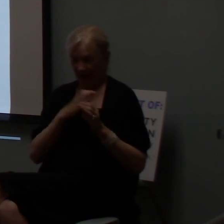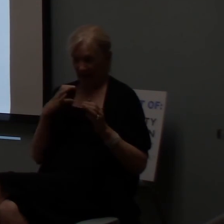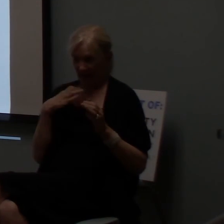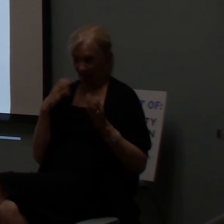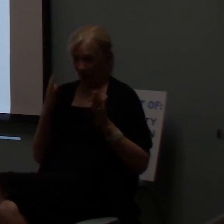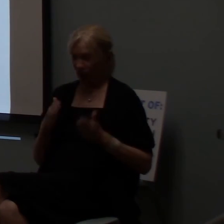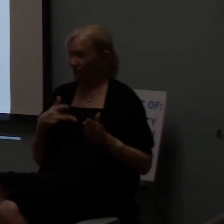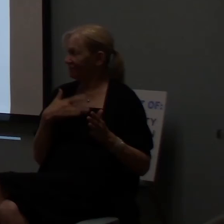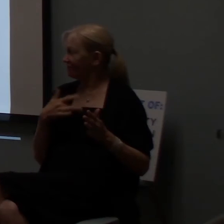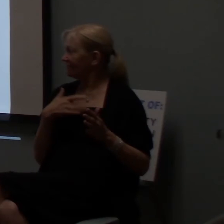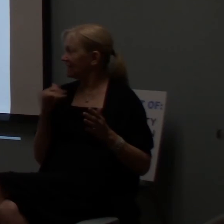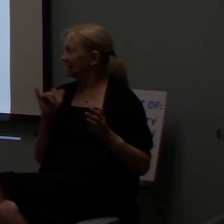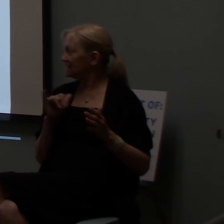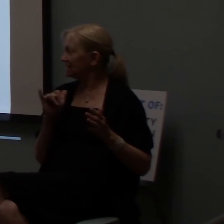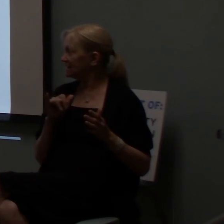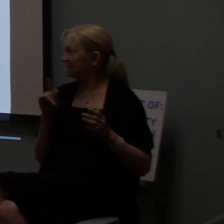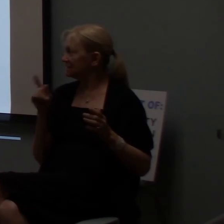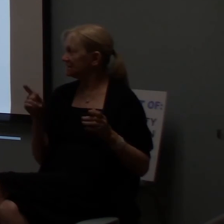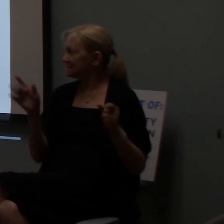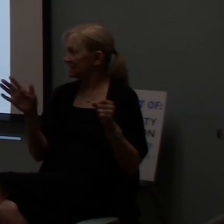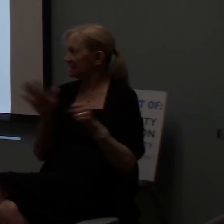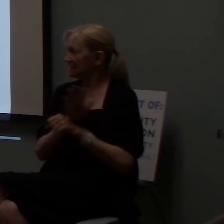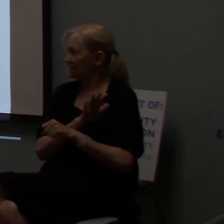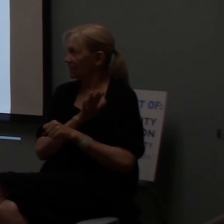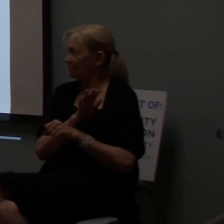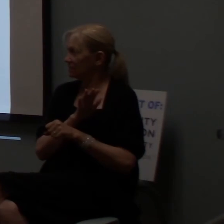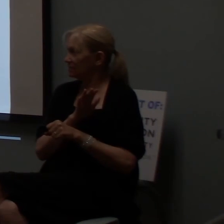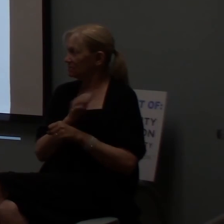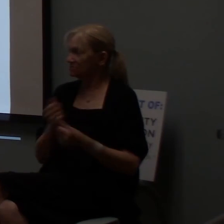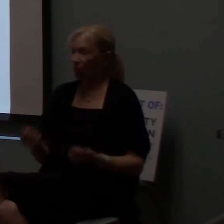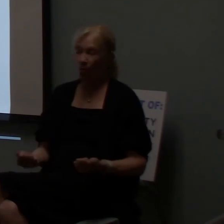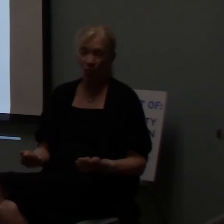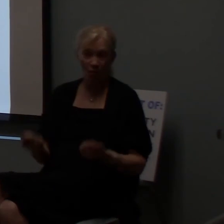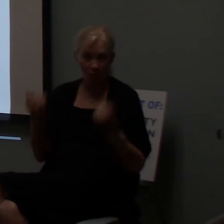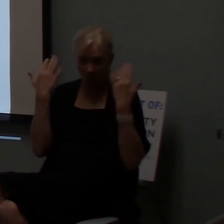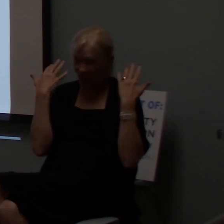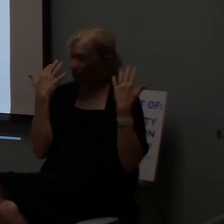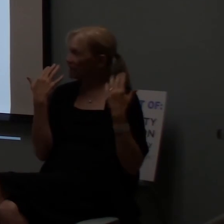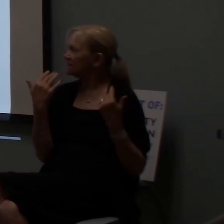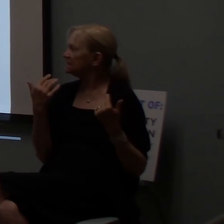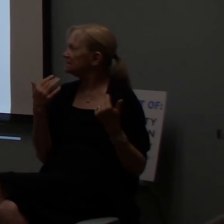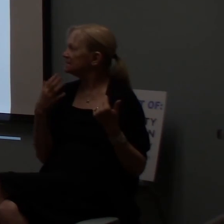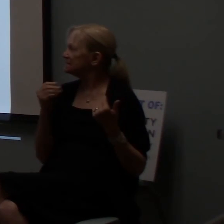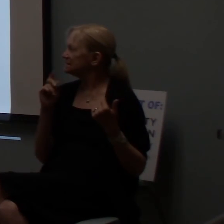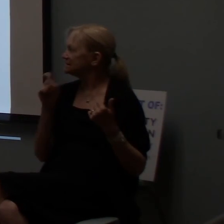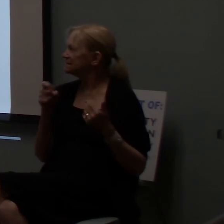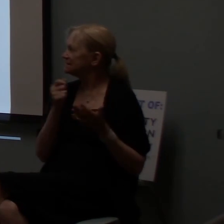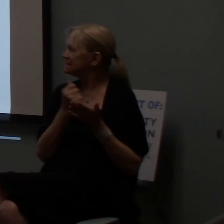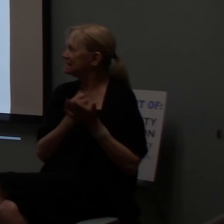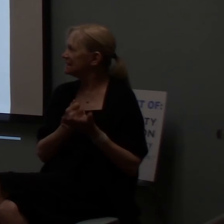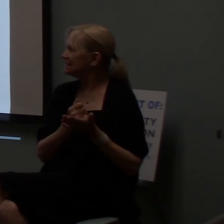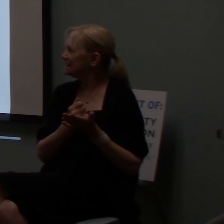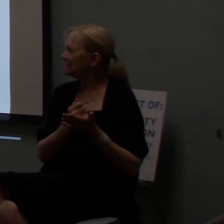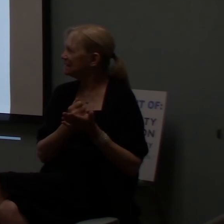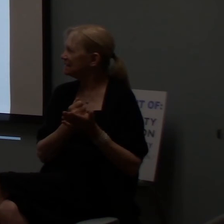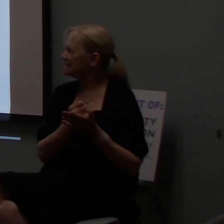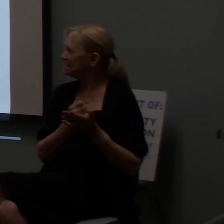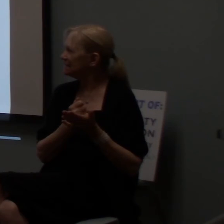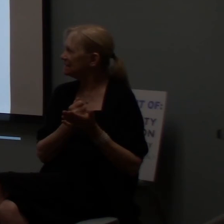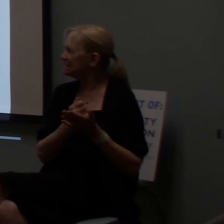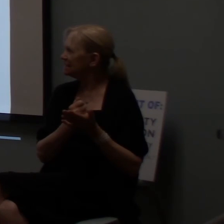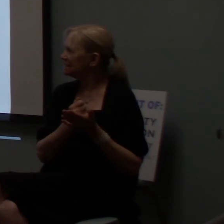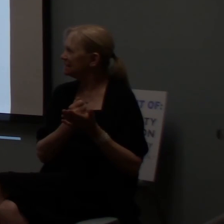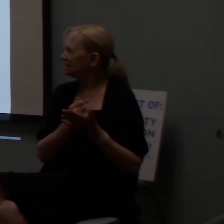like they're completely overdone and really need help besides what they've got right